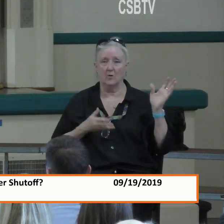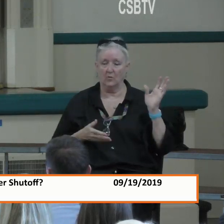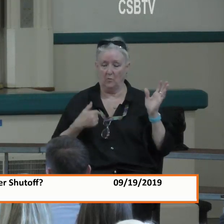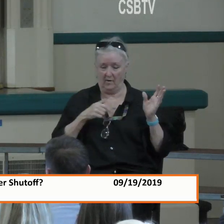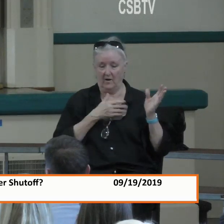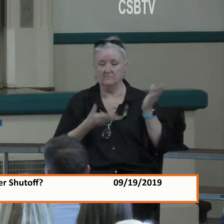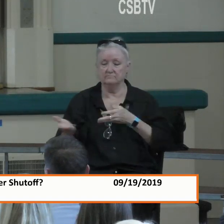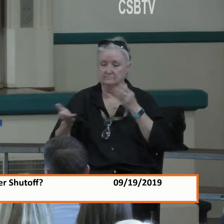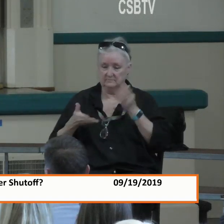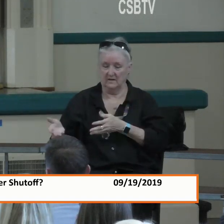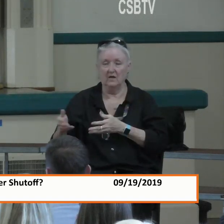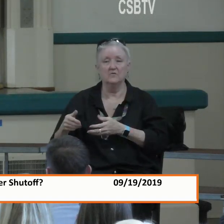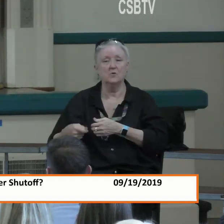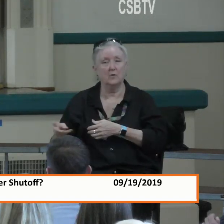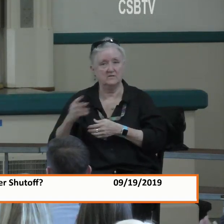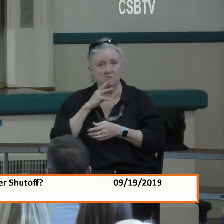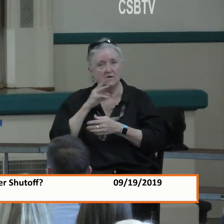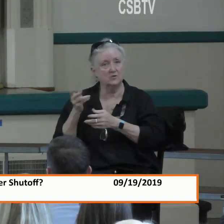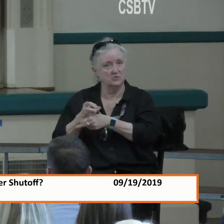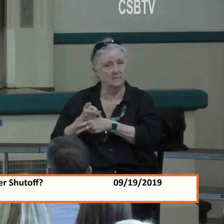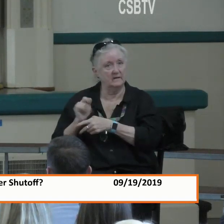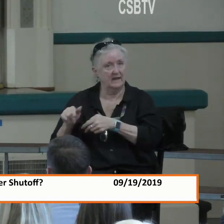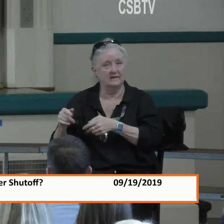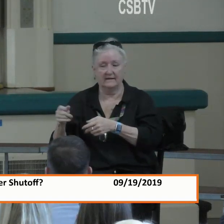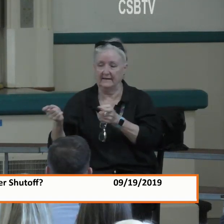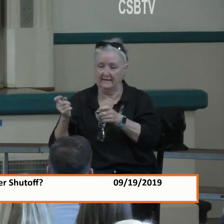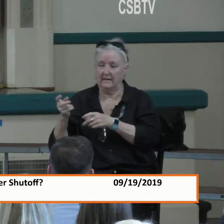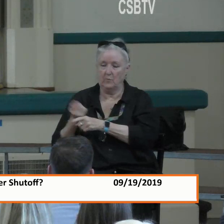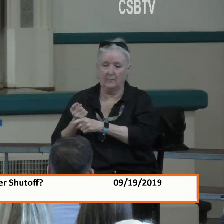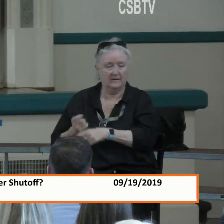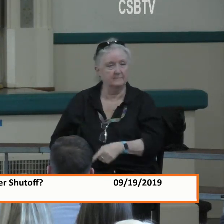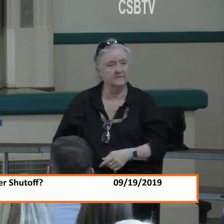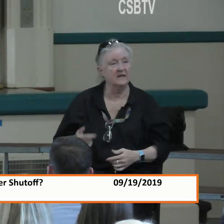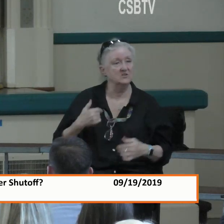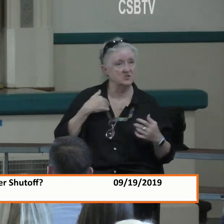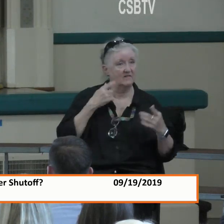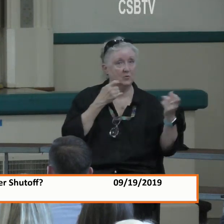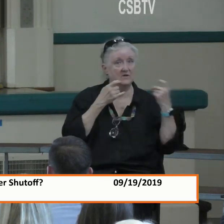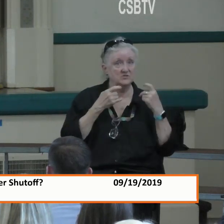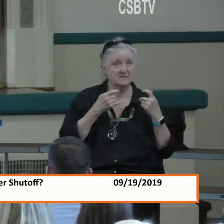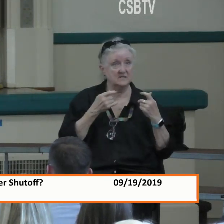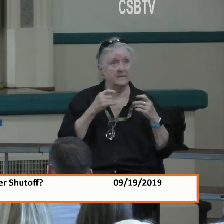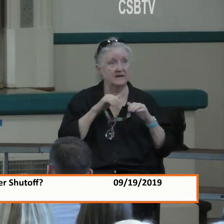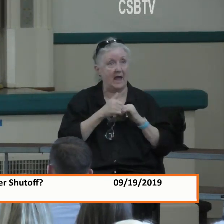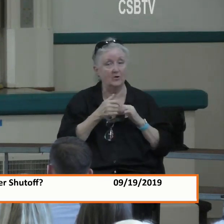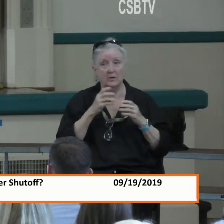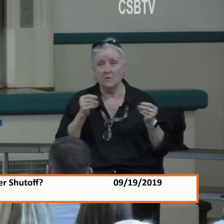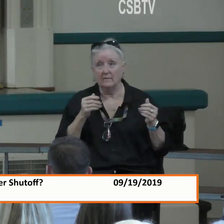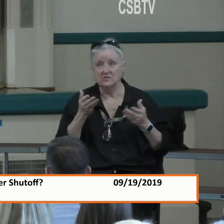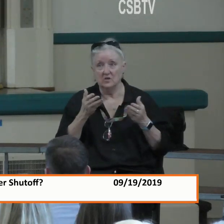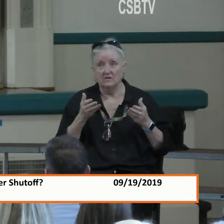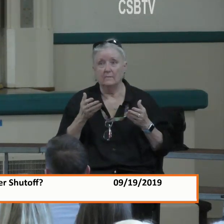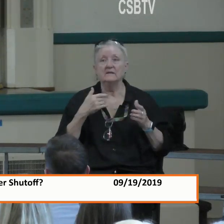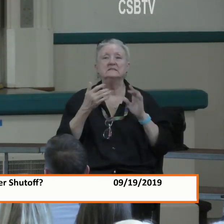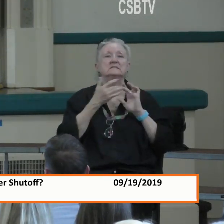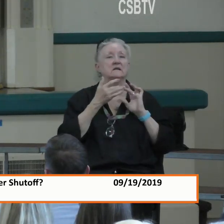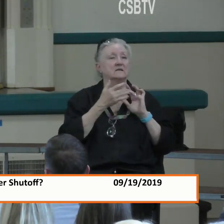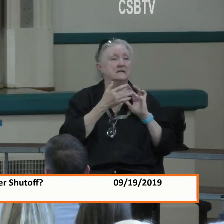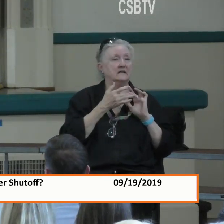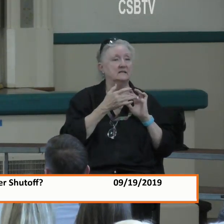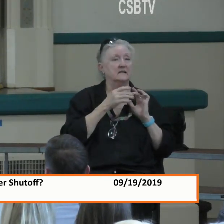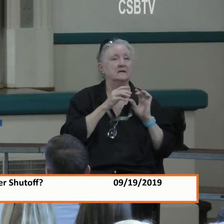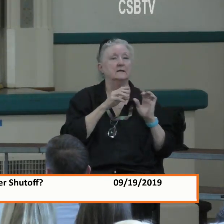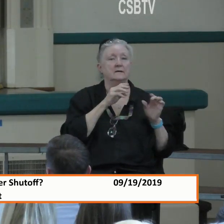safely to the wastewater treatment plant and treating it properly. So if you do have questions about how your property is served, please contact the